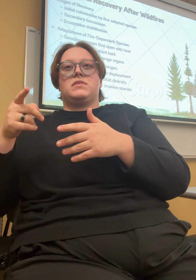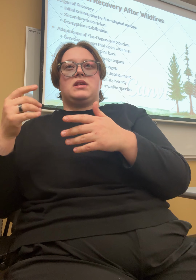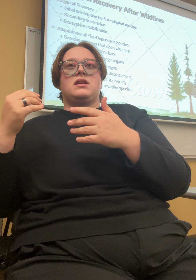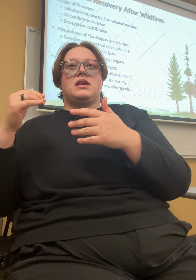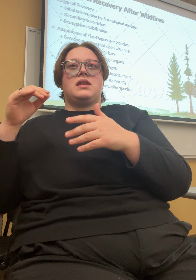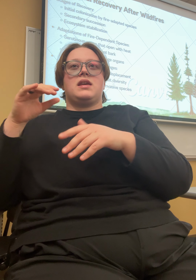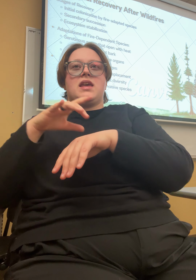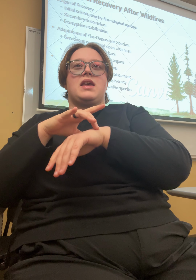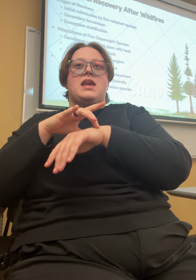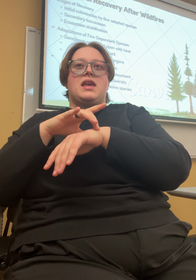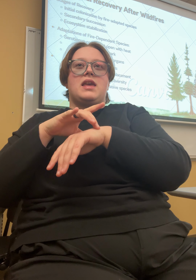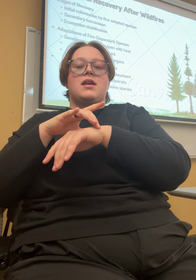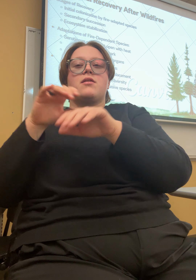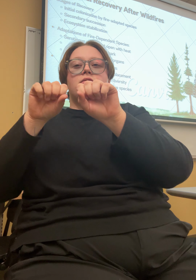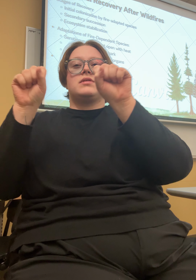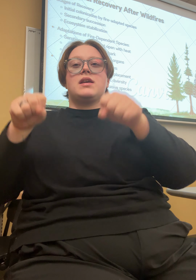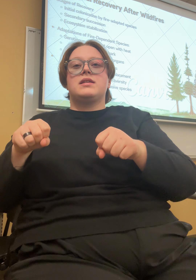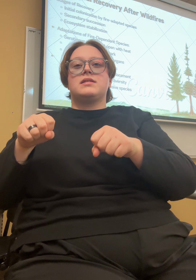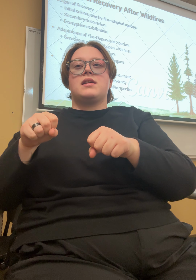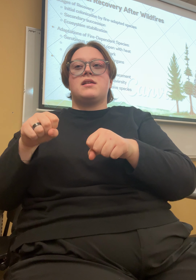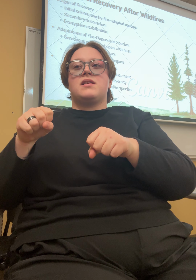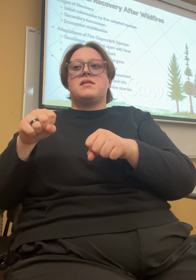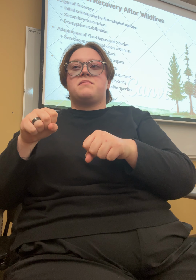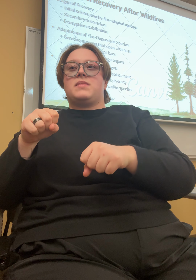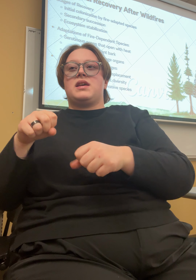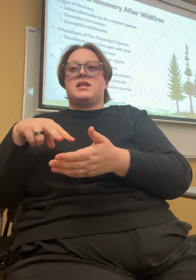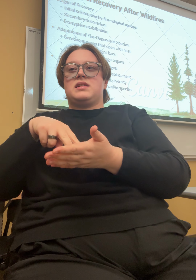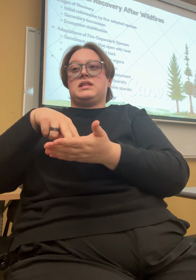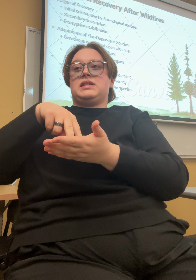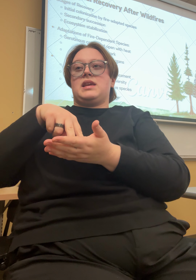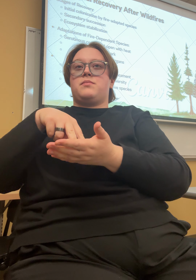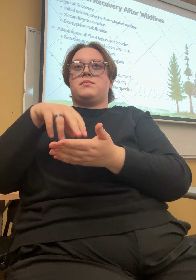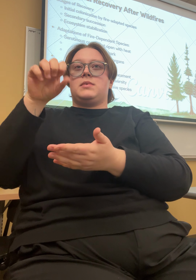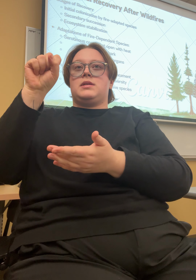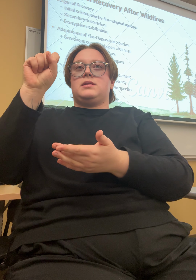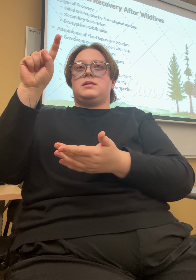Then we have adaptations of fire-dependent species.